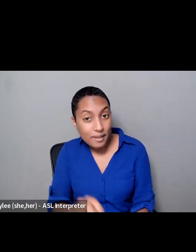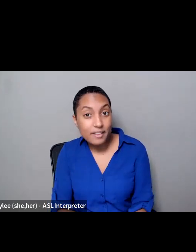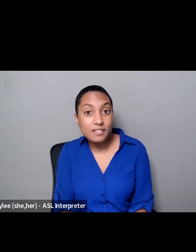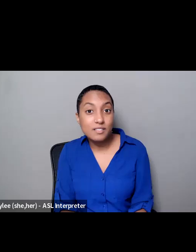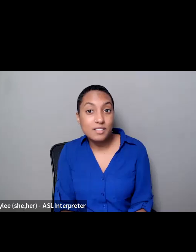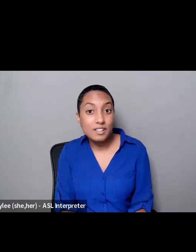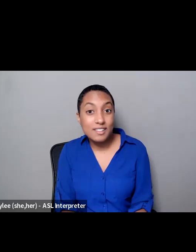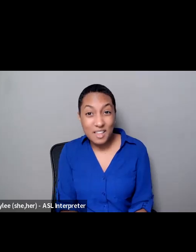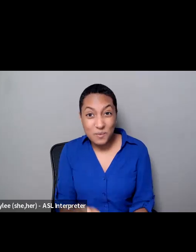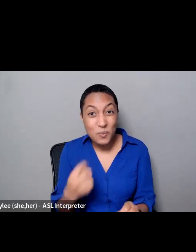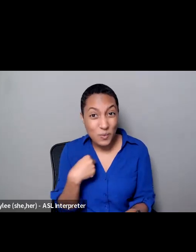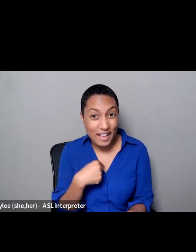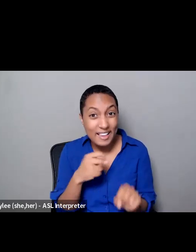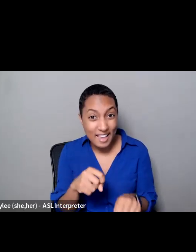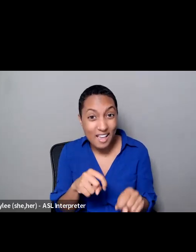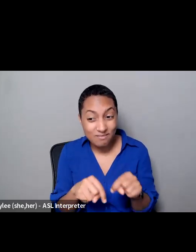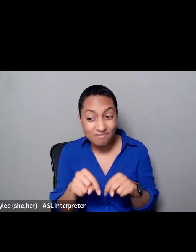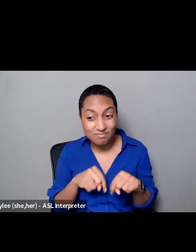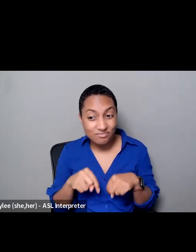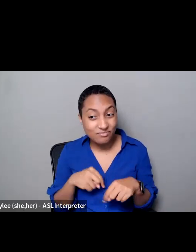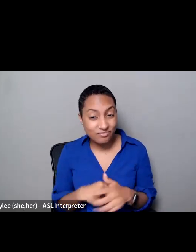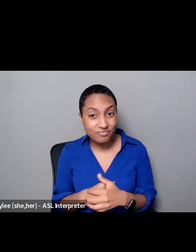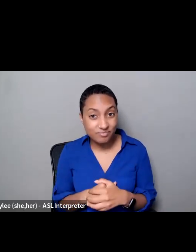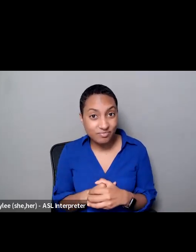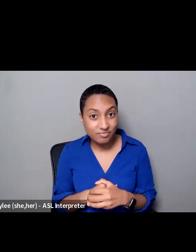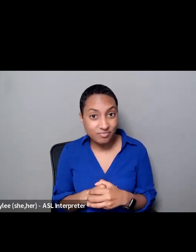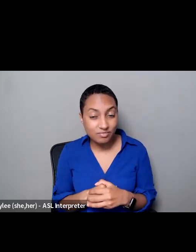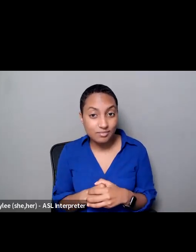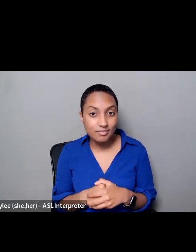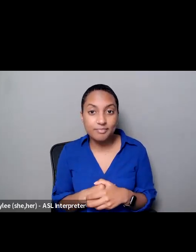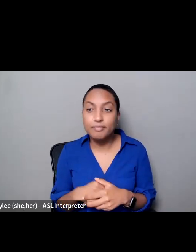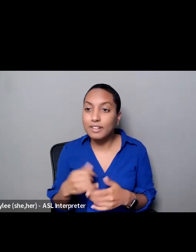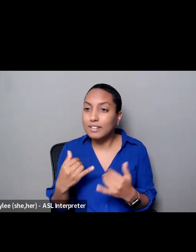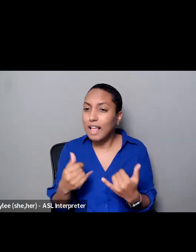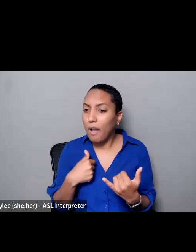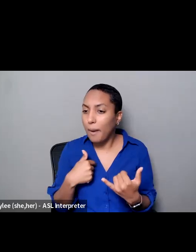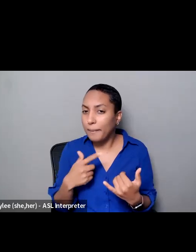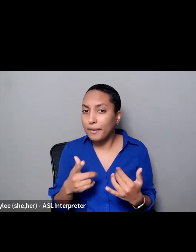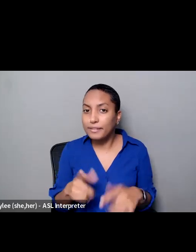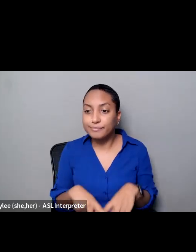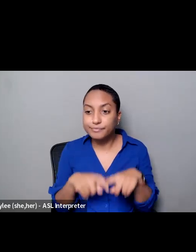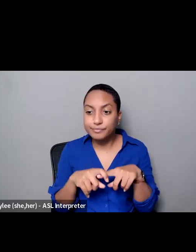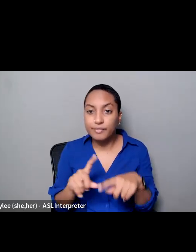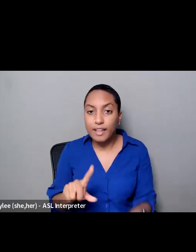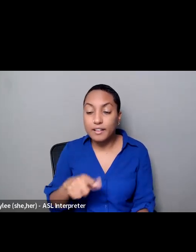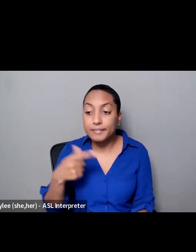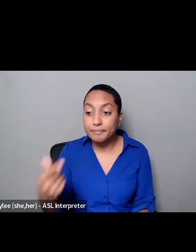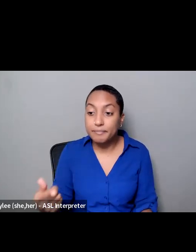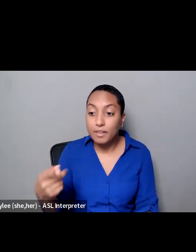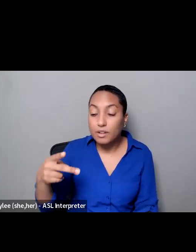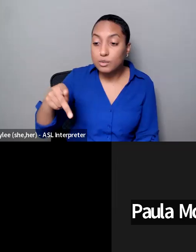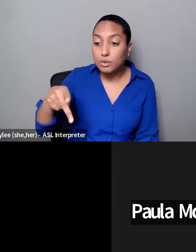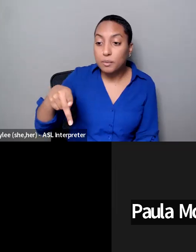So I'm going to stop there and turn it back to Paula